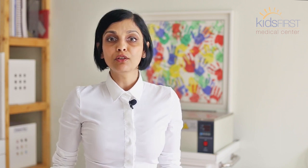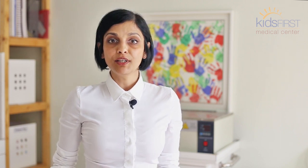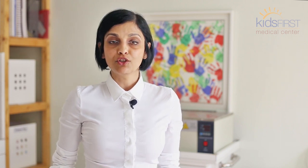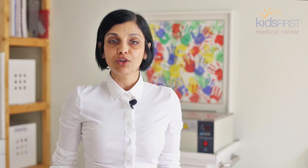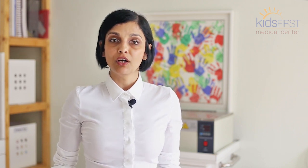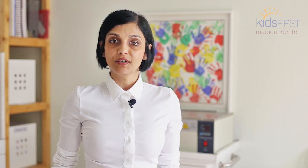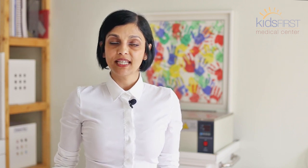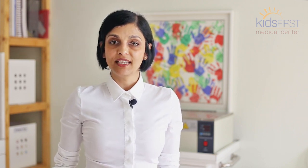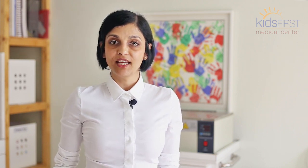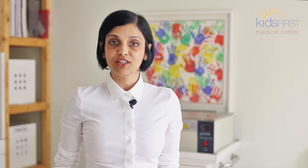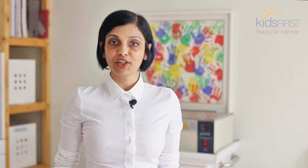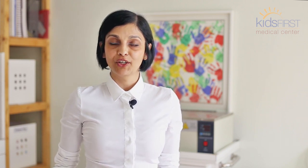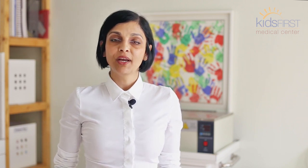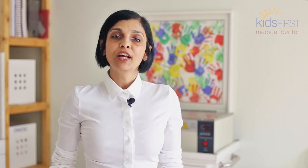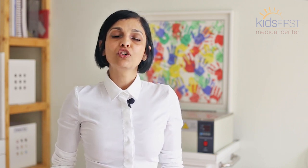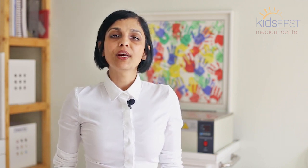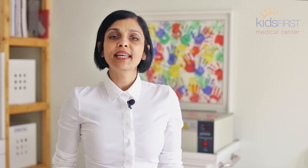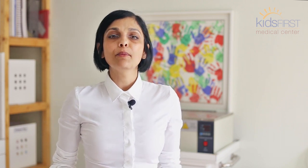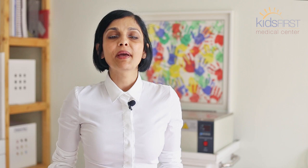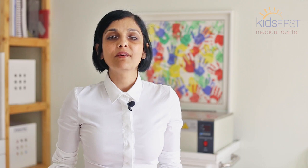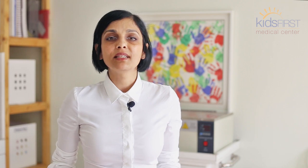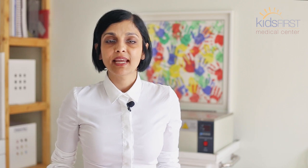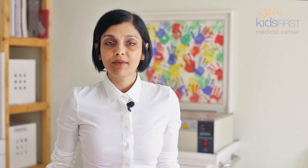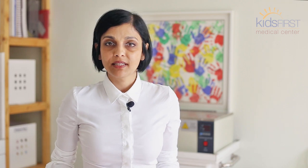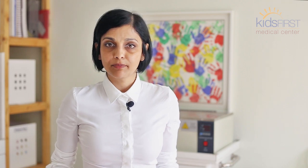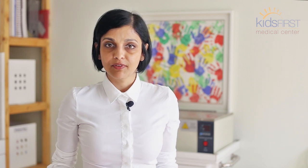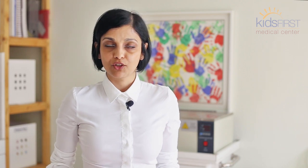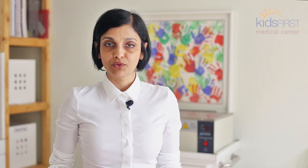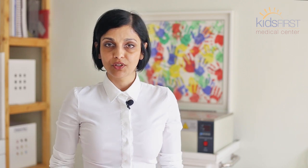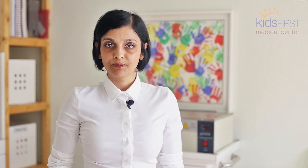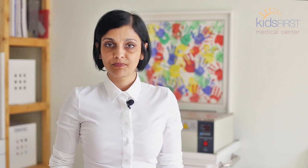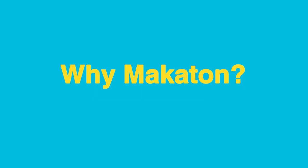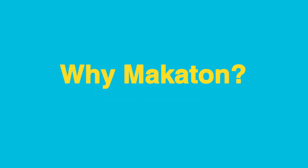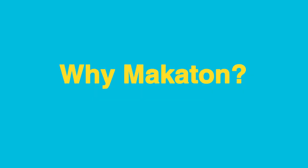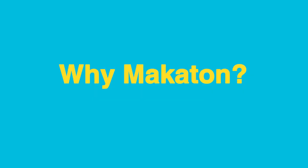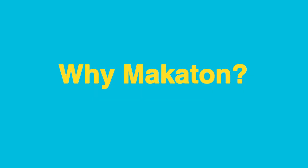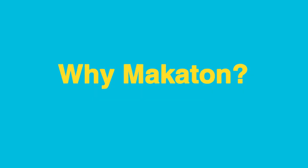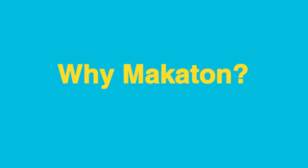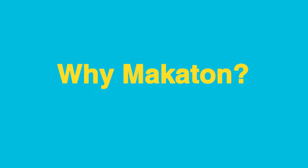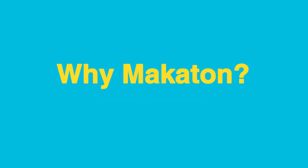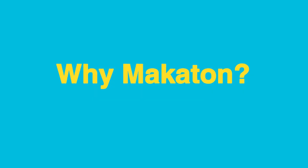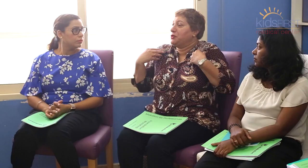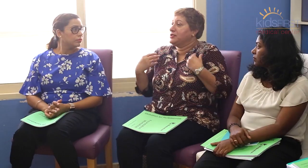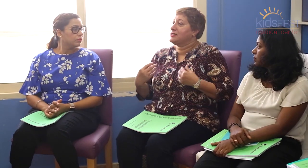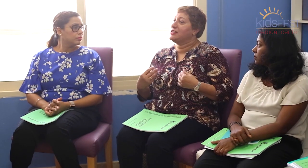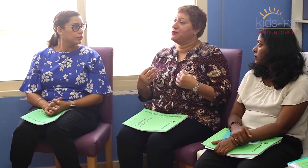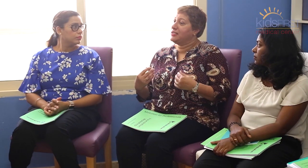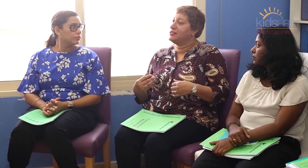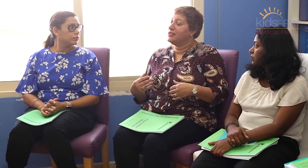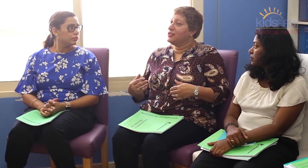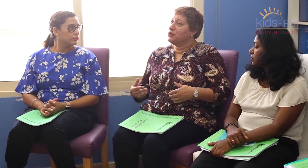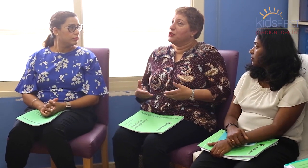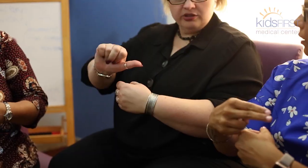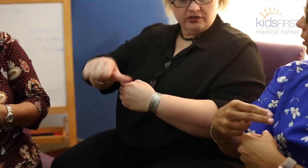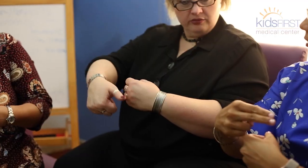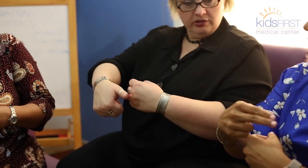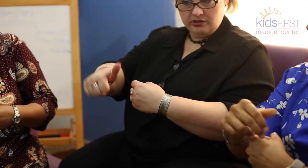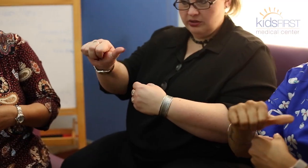the region over 10 years ago, training parents, carers and professionals. So why Makaton? Well, we all know how important it is